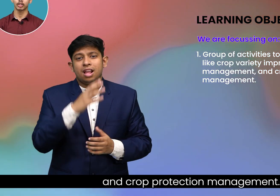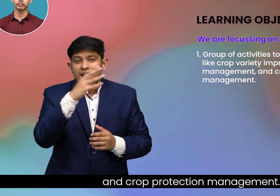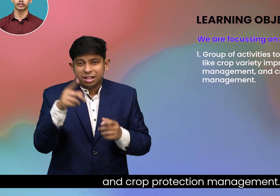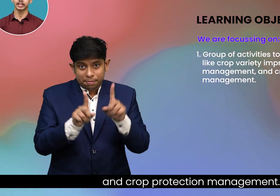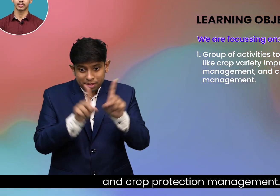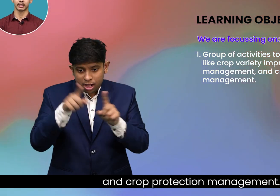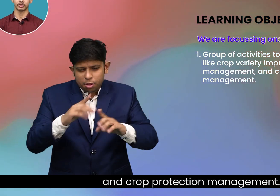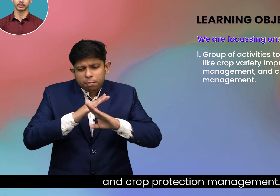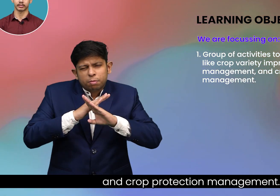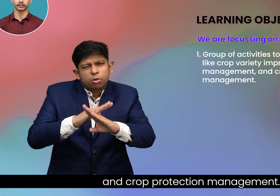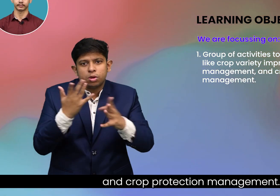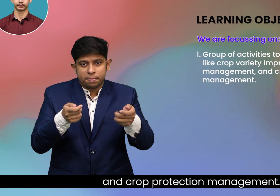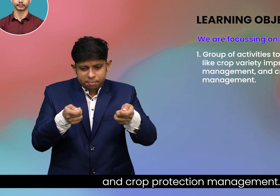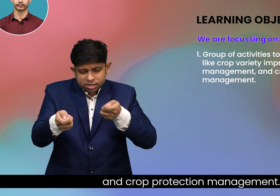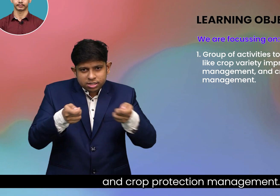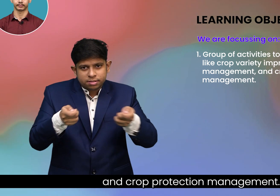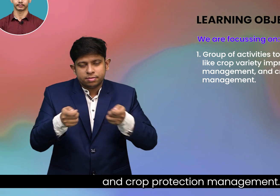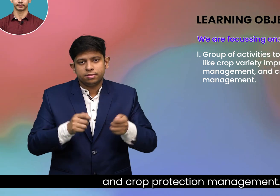and crop protection management.